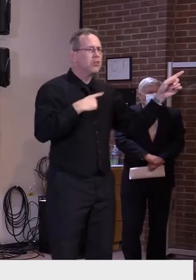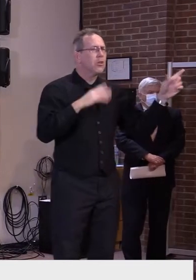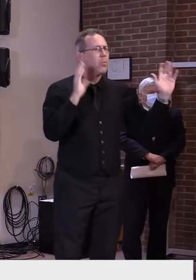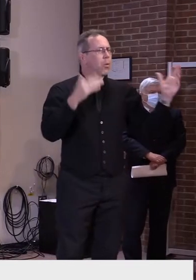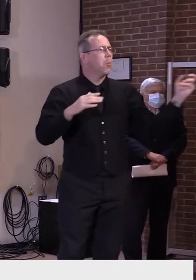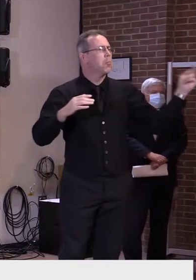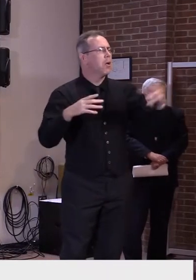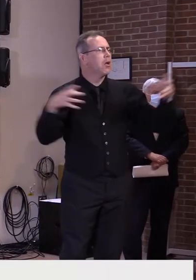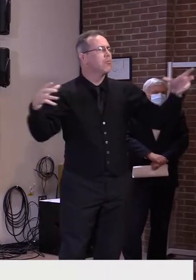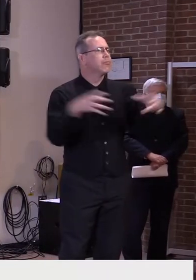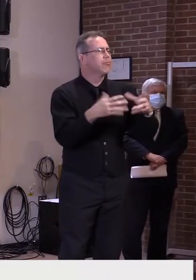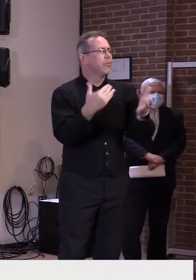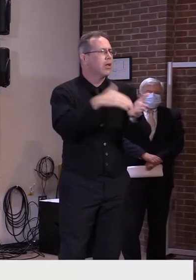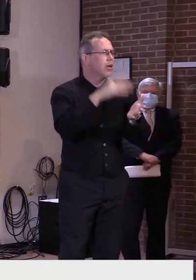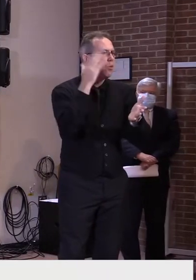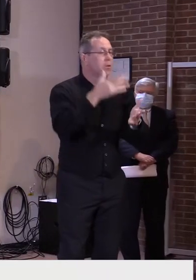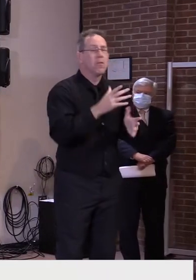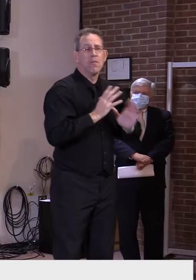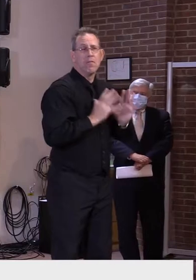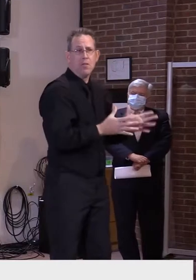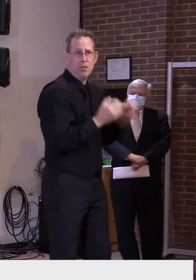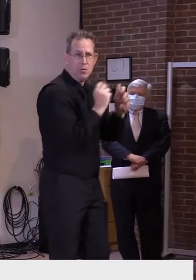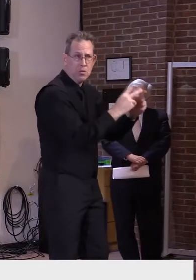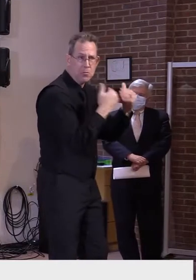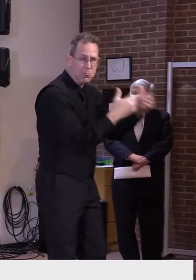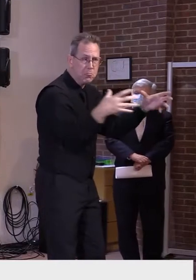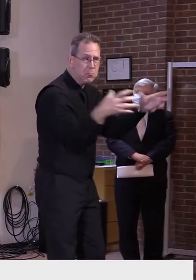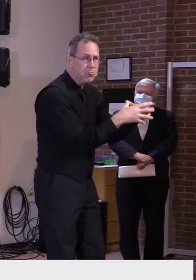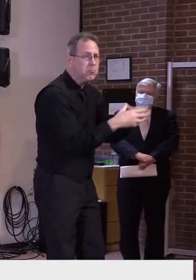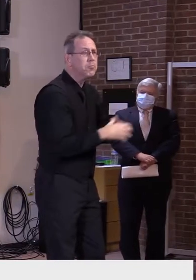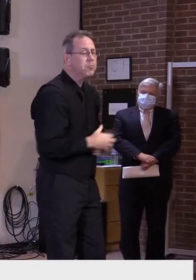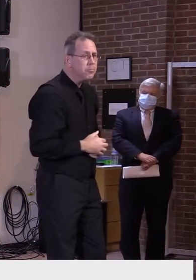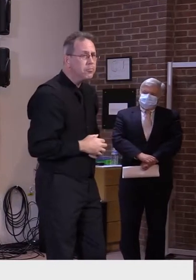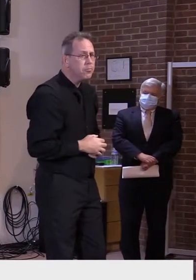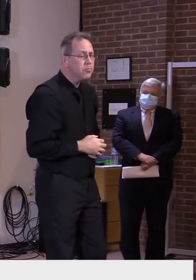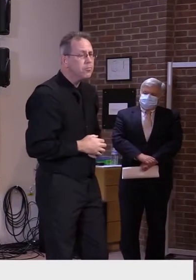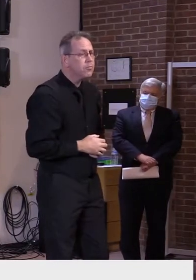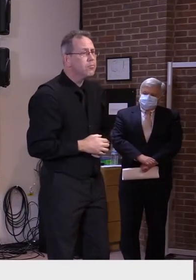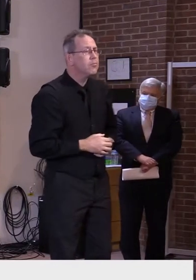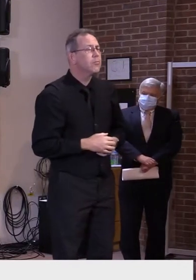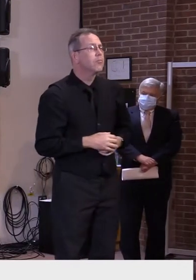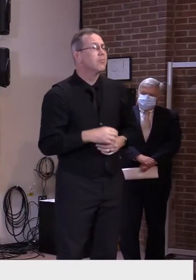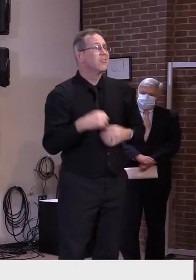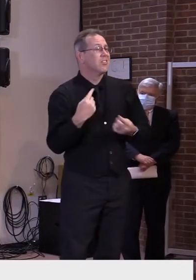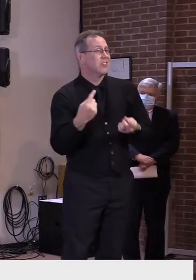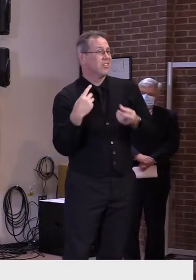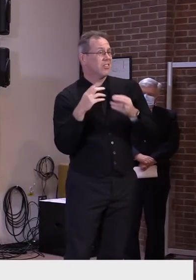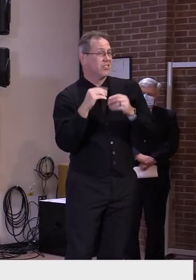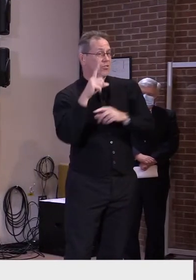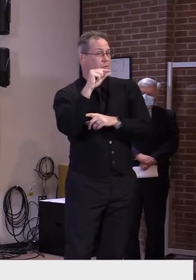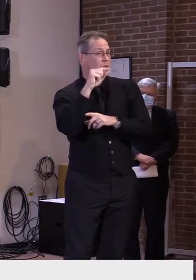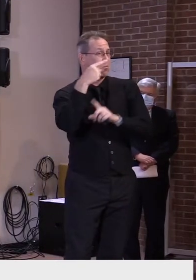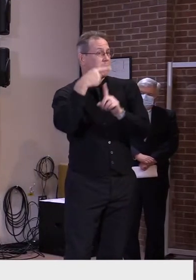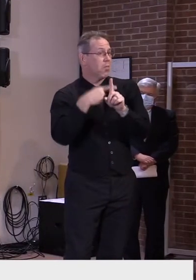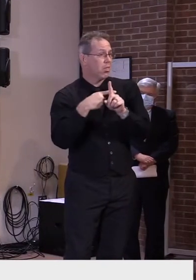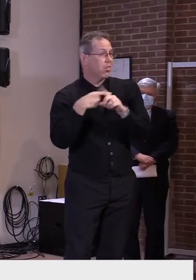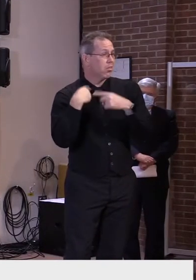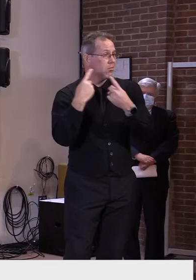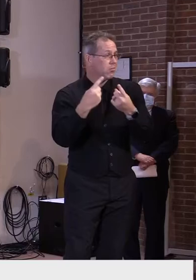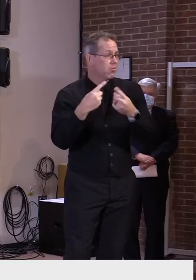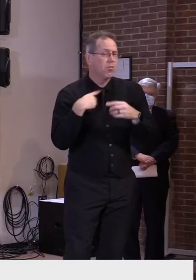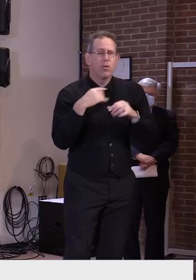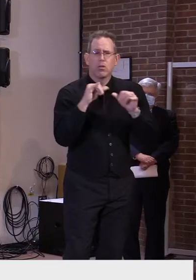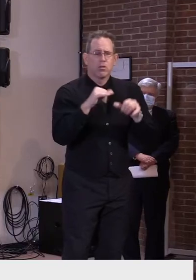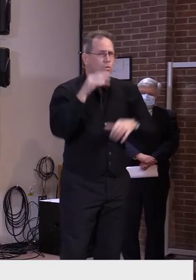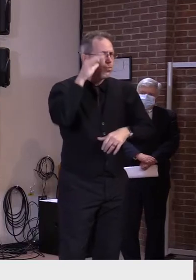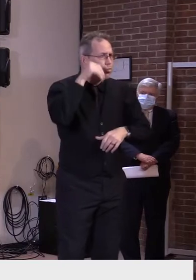As we've done over the last 20 months, and will continue to do, we focus on taking steps to protect vulnerable